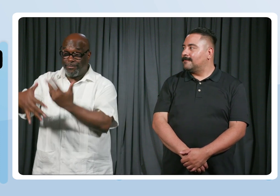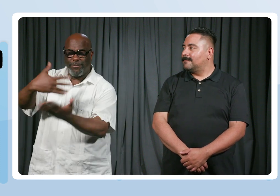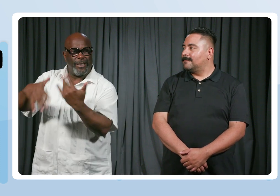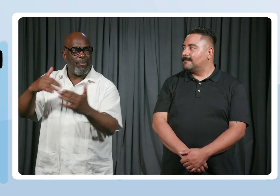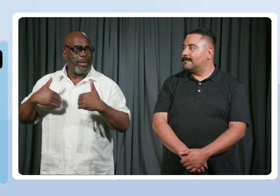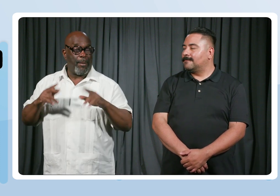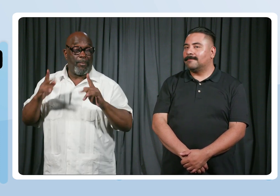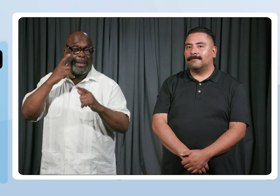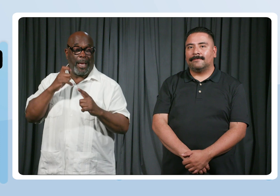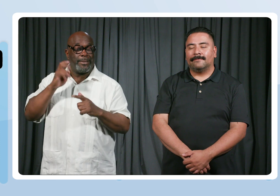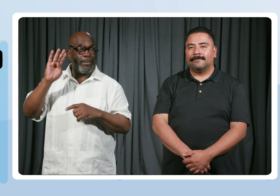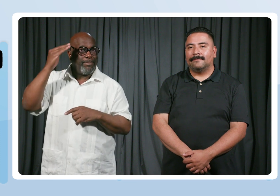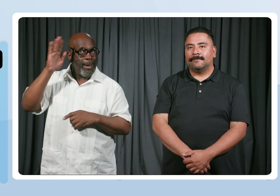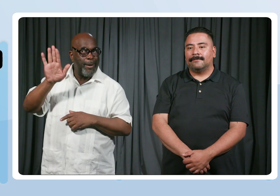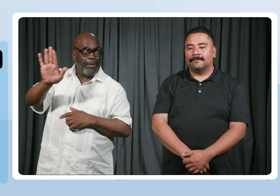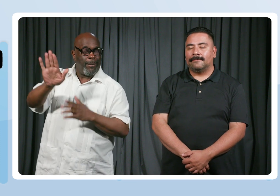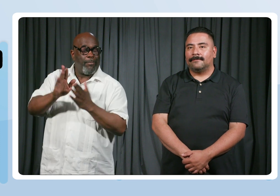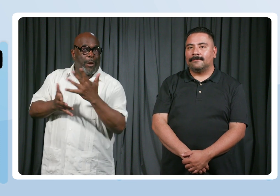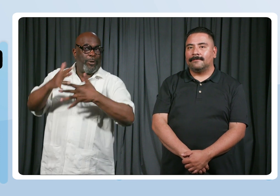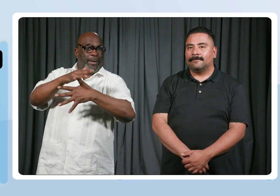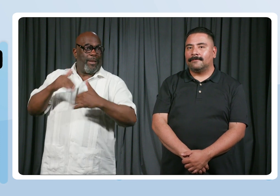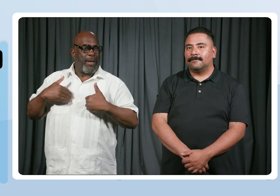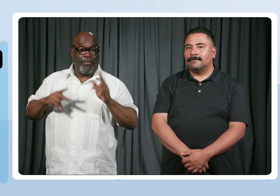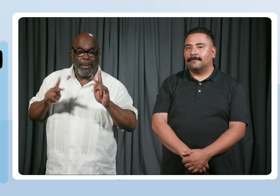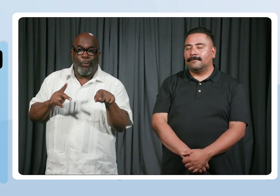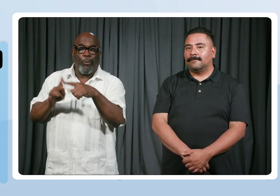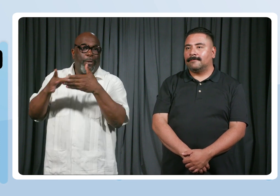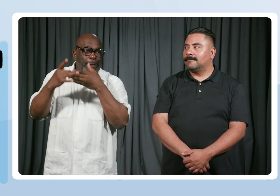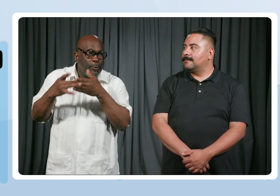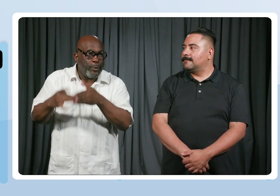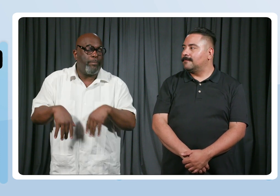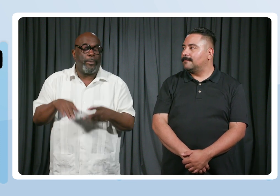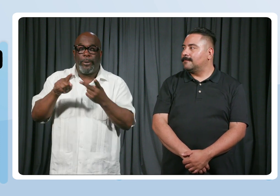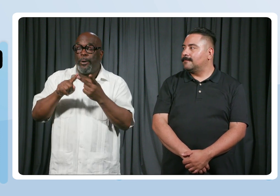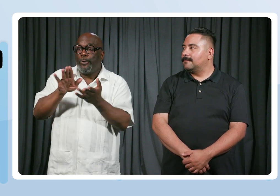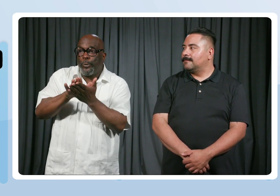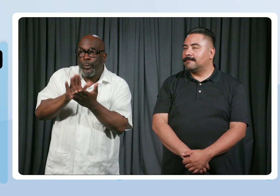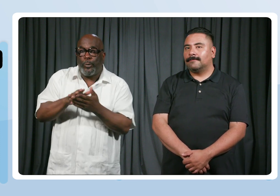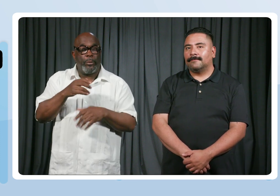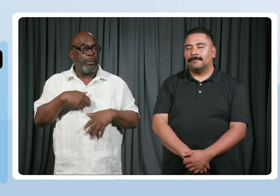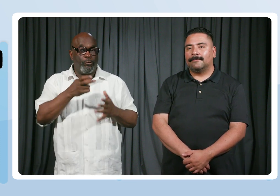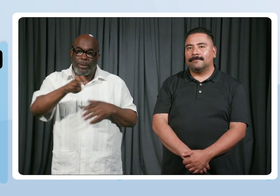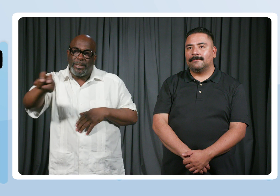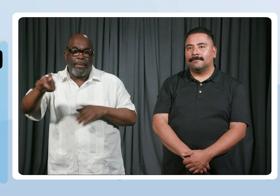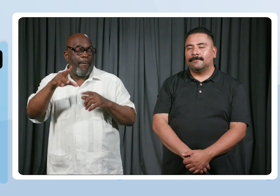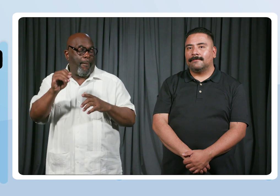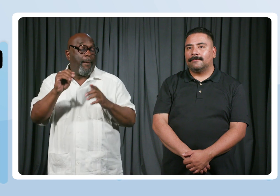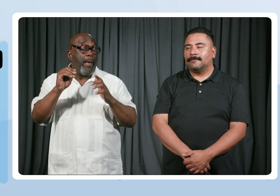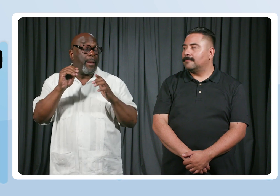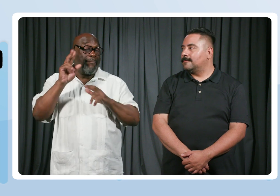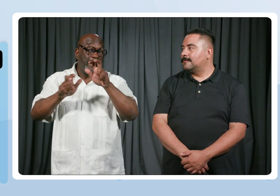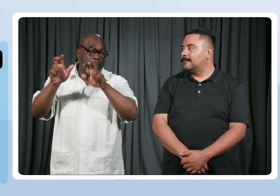prioritization, both in terms of youth employment, enrichment, leadership, school transformation, and investment. You know, we get to